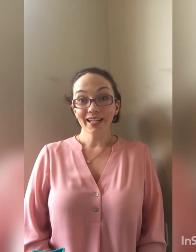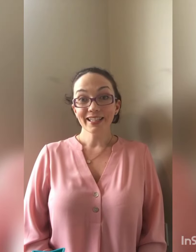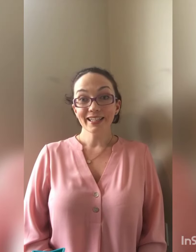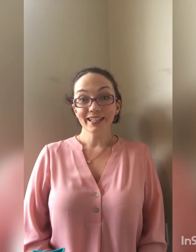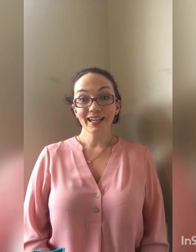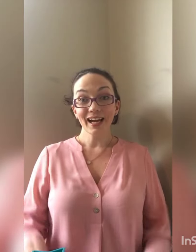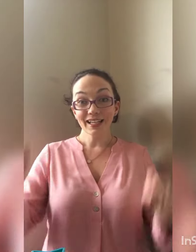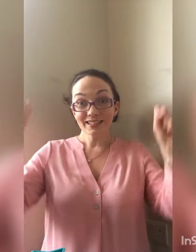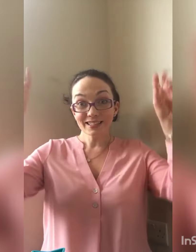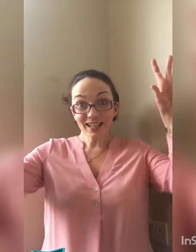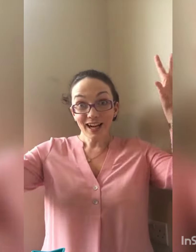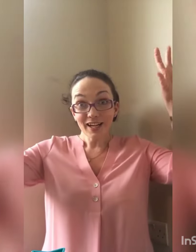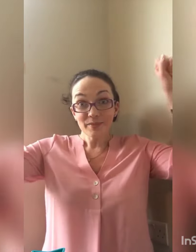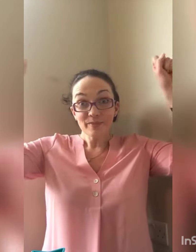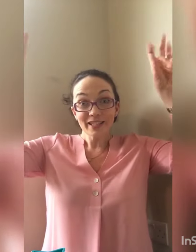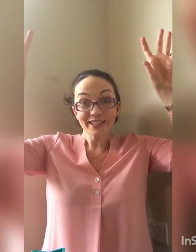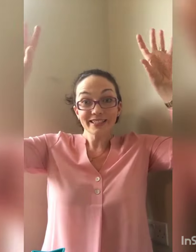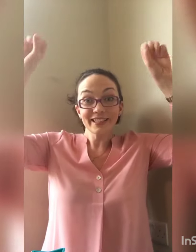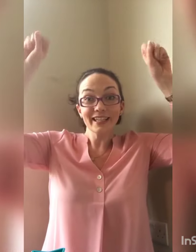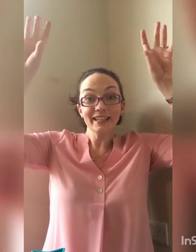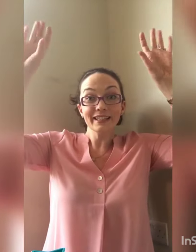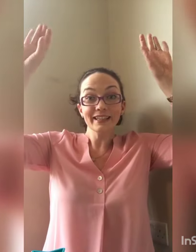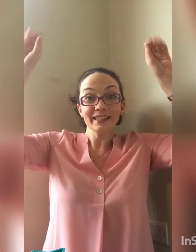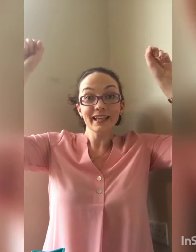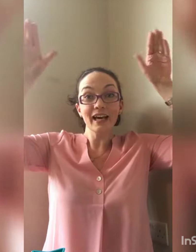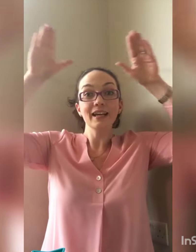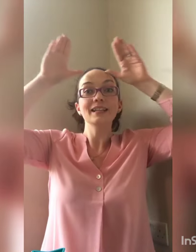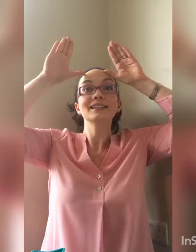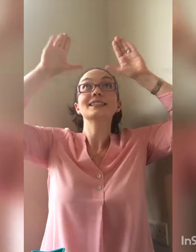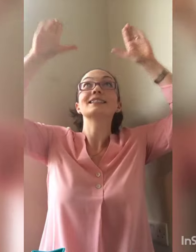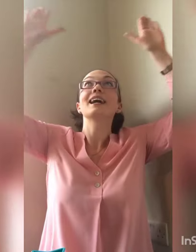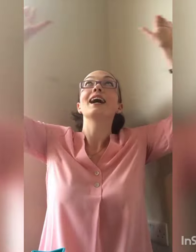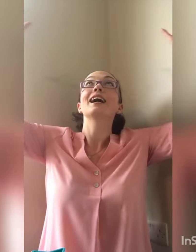like a diamond in the sky.